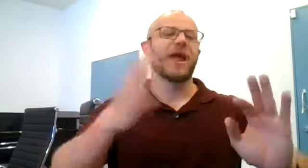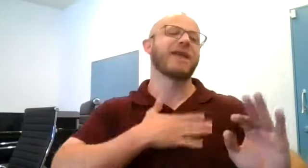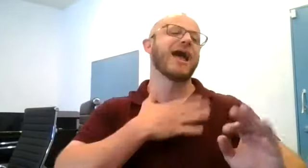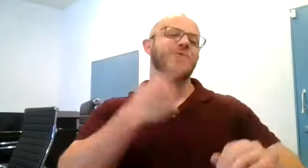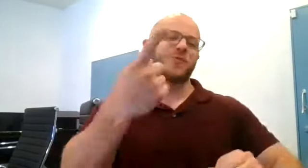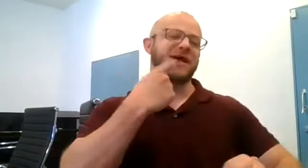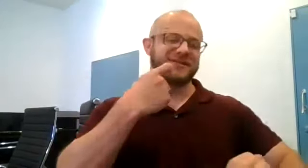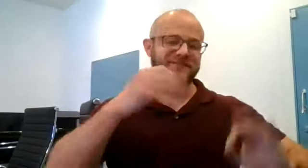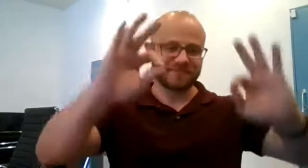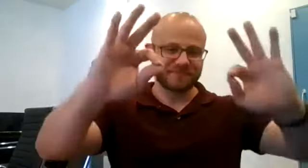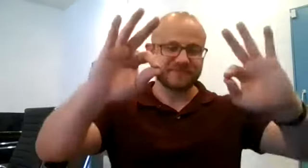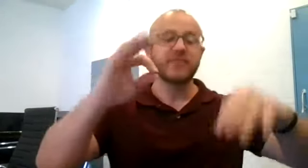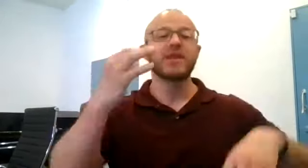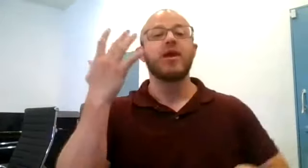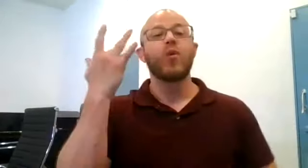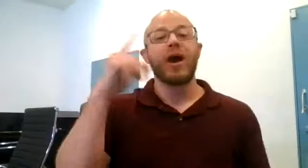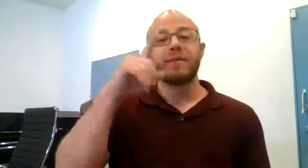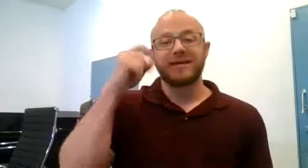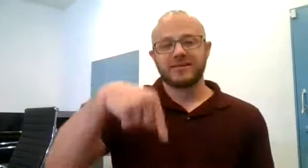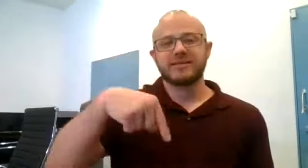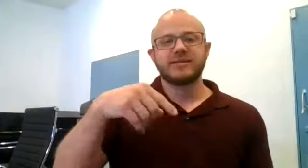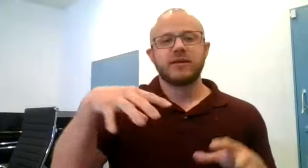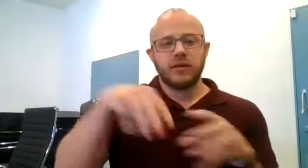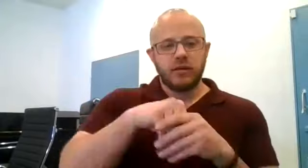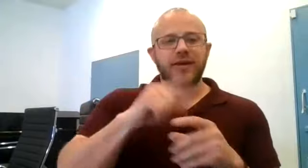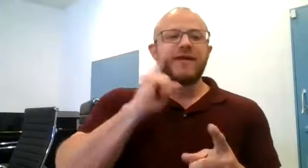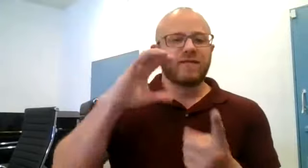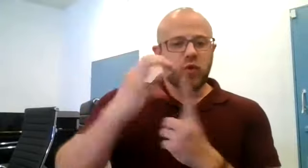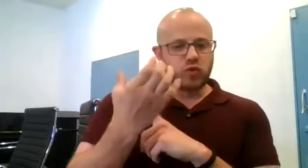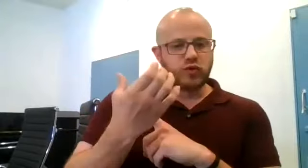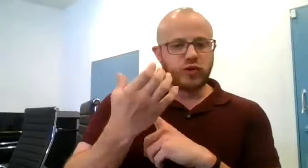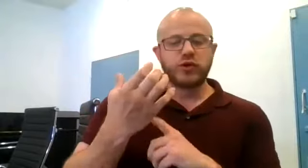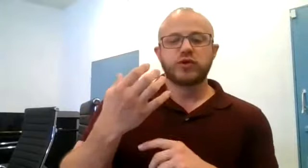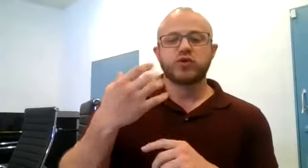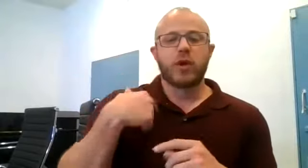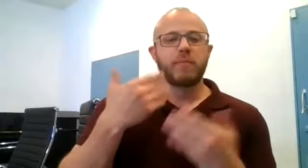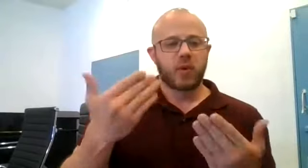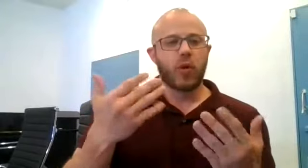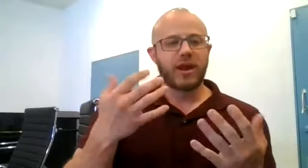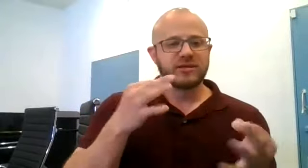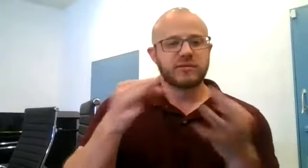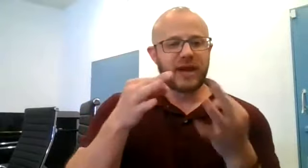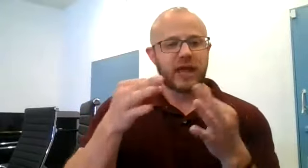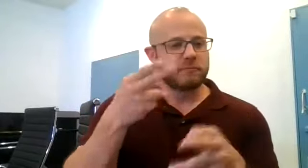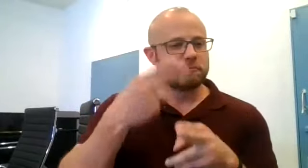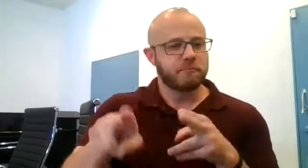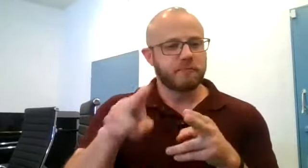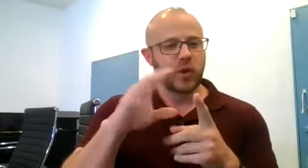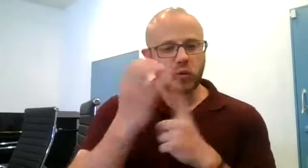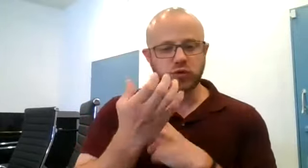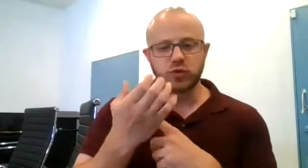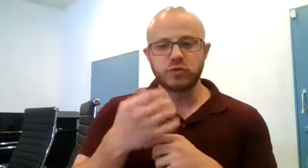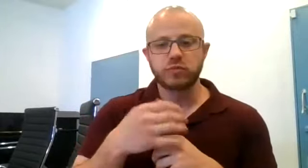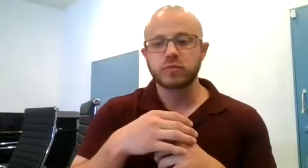Oh, okay. I'm happy you asked me that. Why? Because this involves also deaf culture, and I'll go ahead and explain it